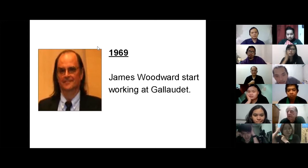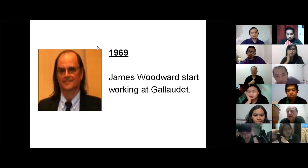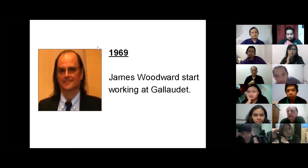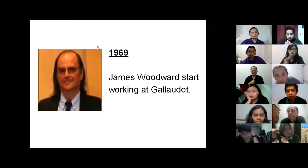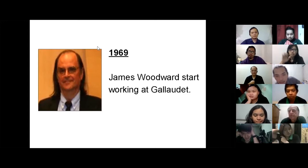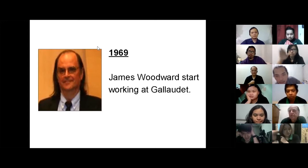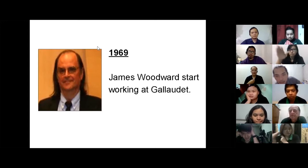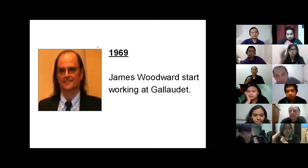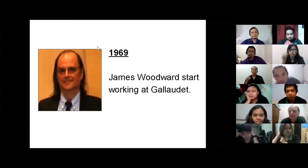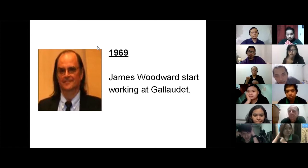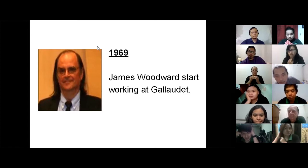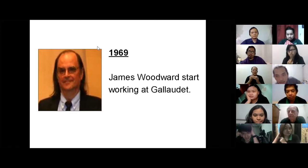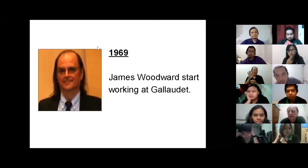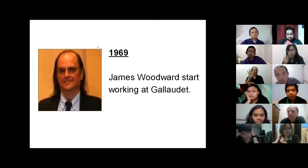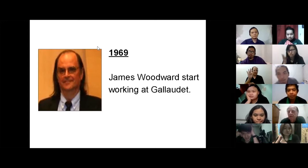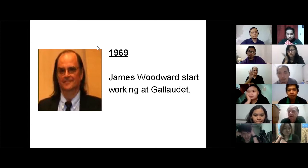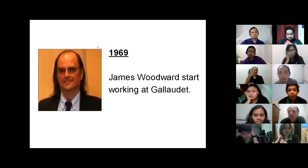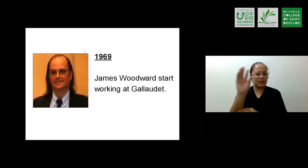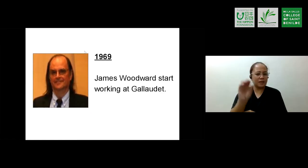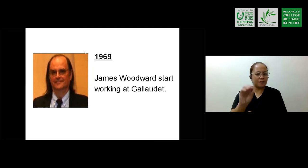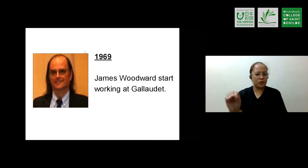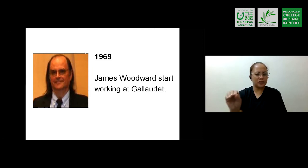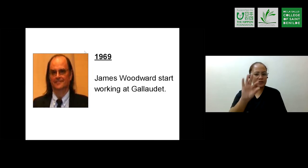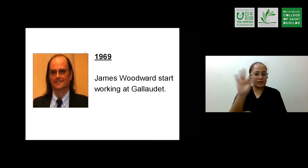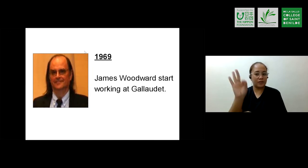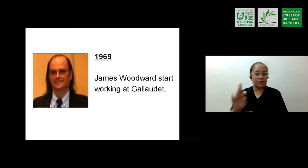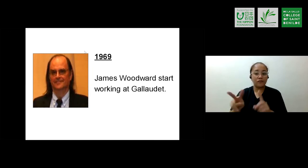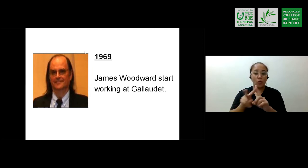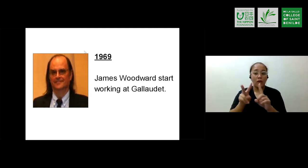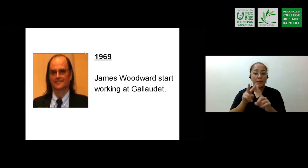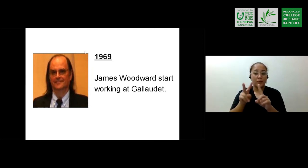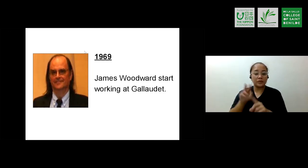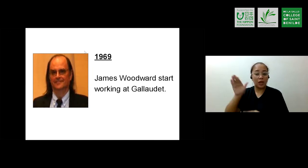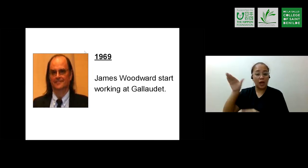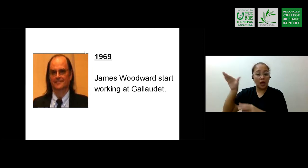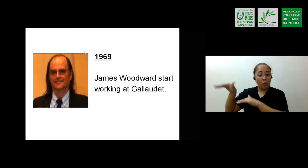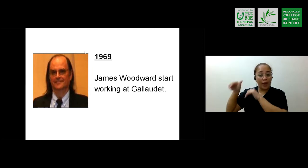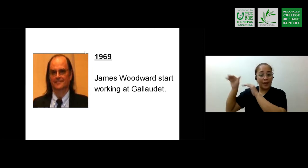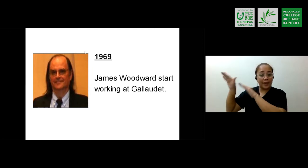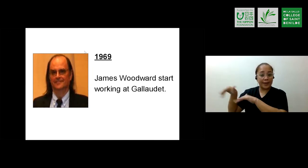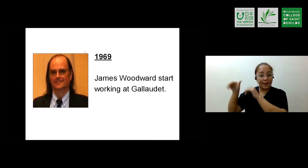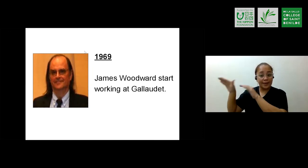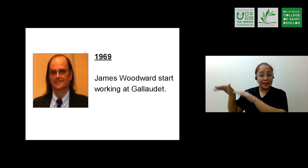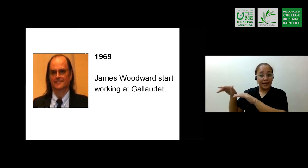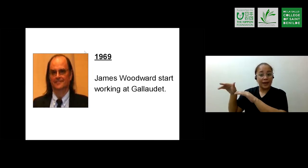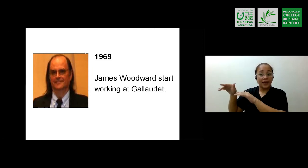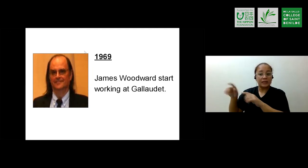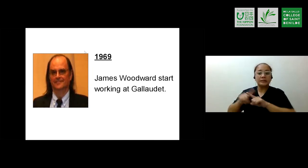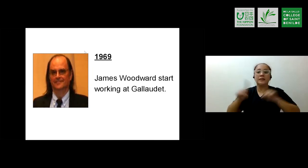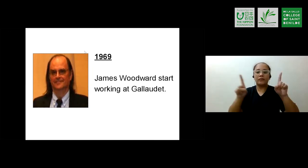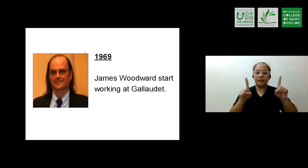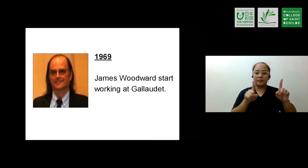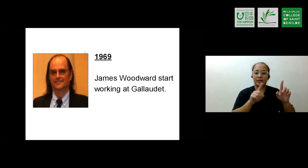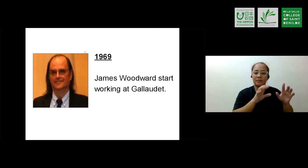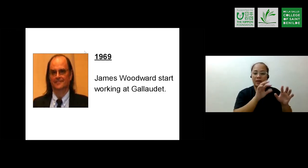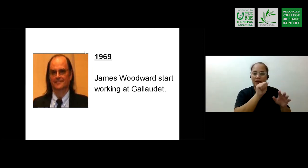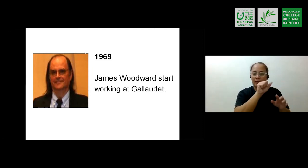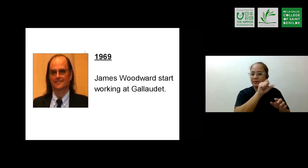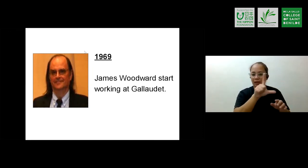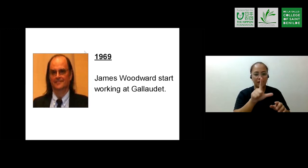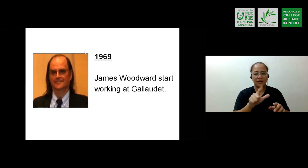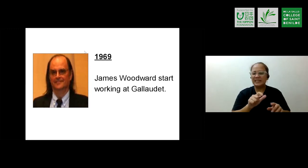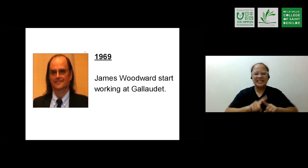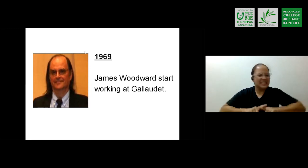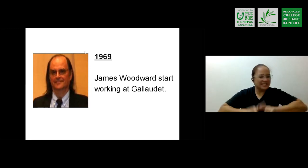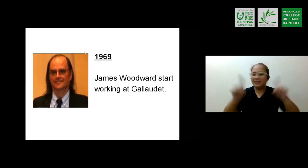more than 90% of the vocabulary of Hawaii Sign Language is different from ASL. Doesn't look anything at all